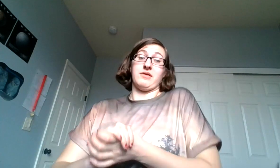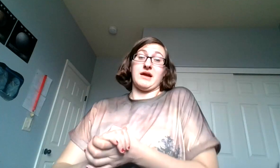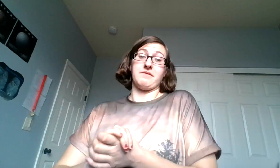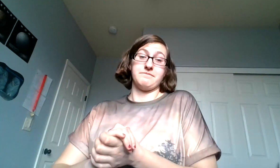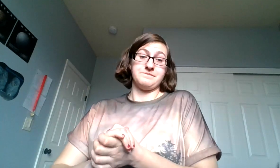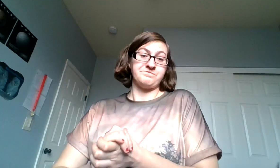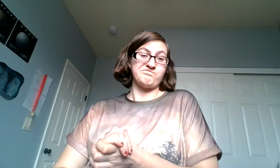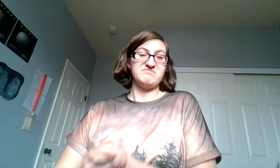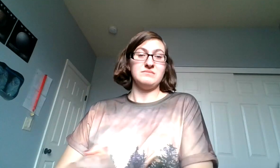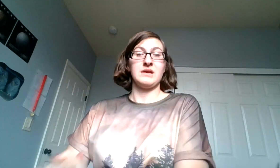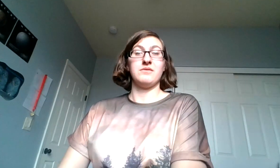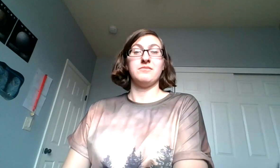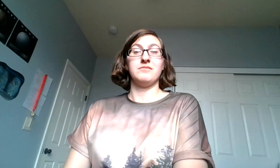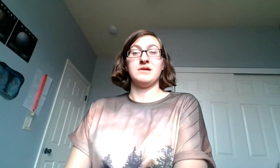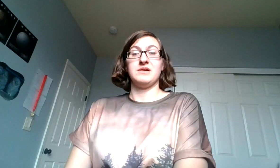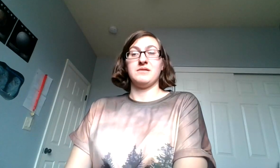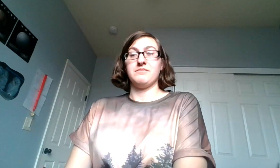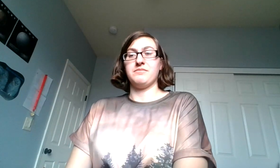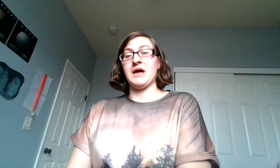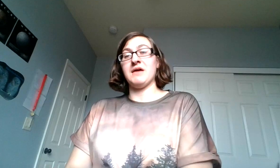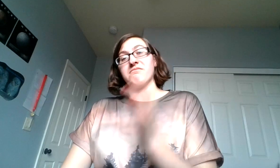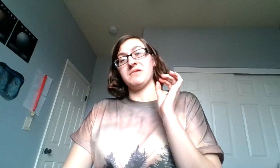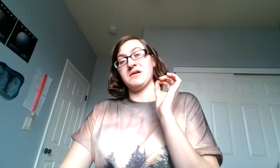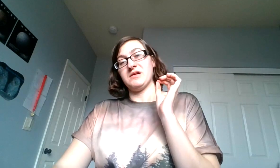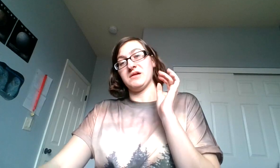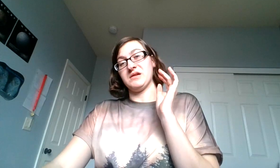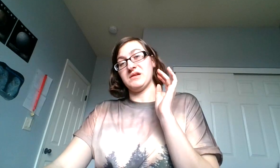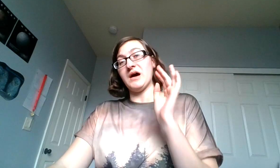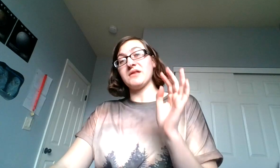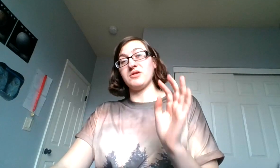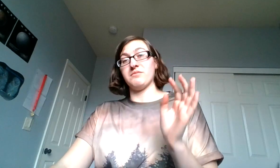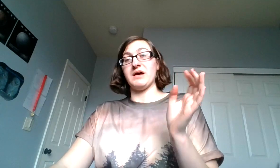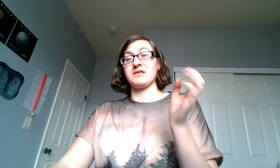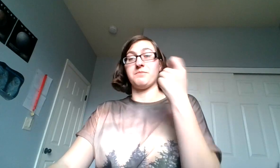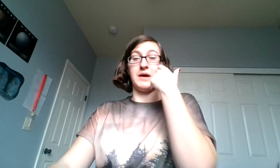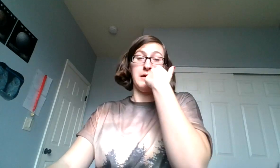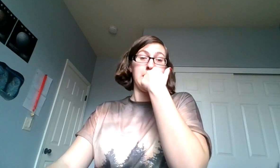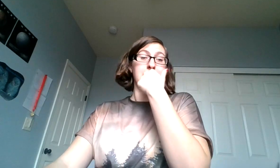But not too much, but